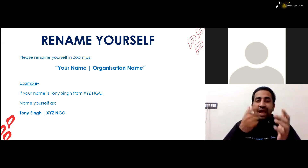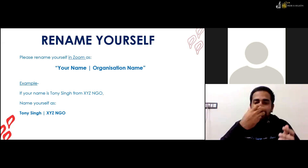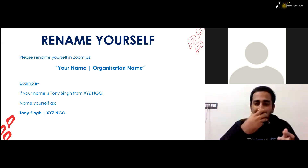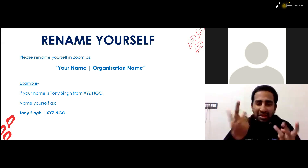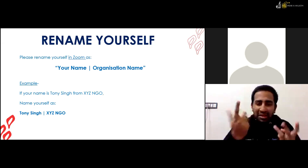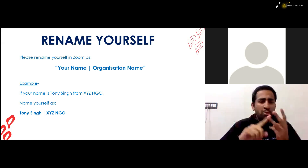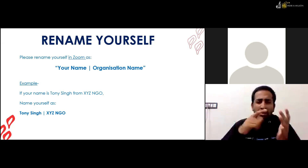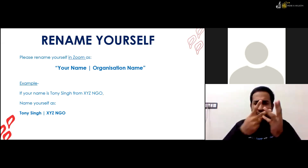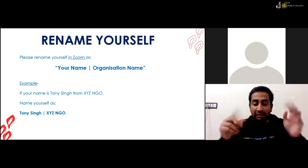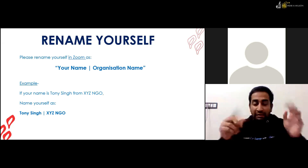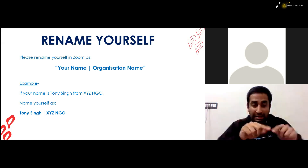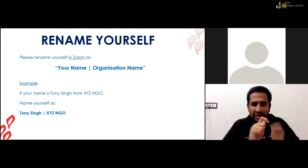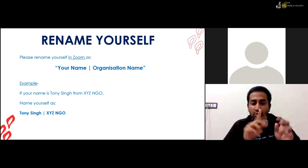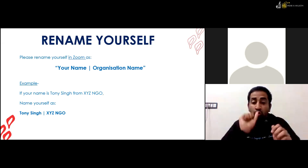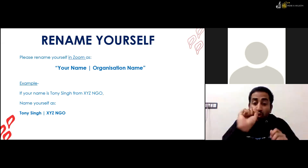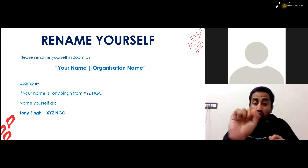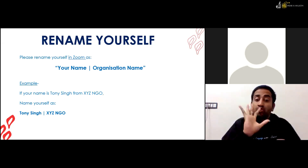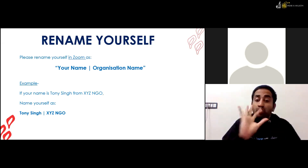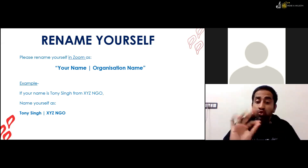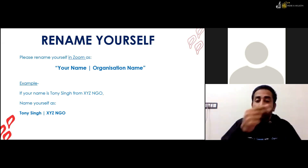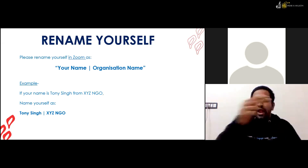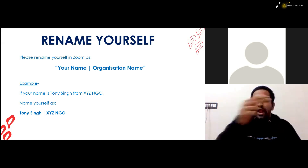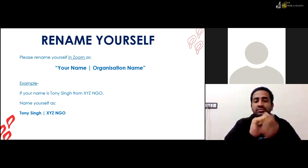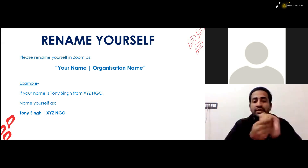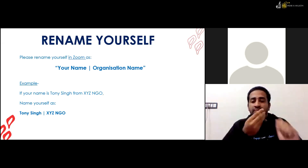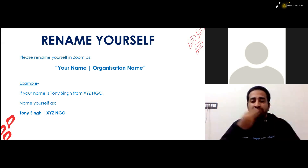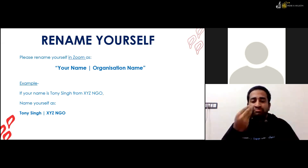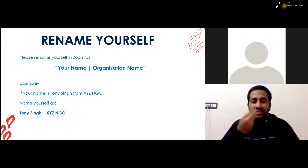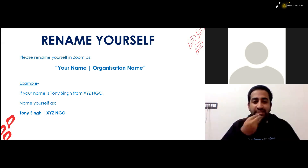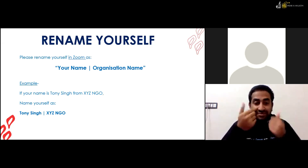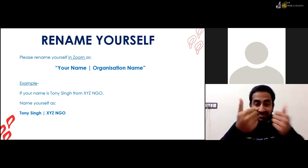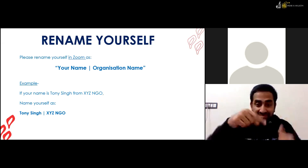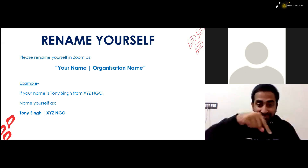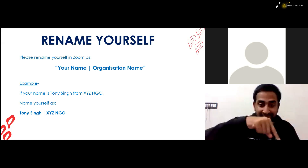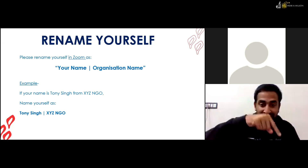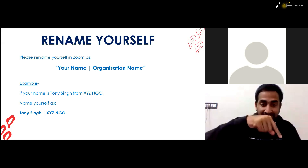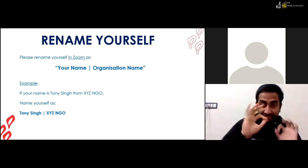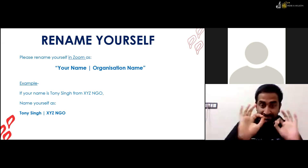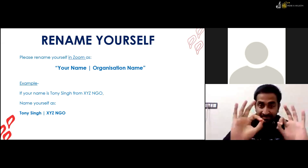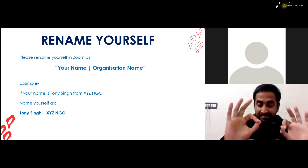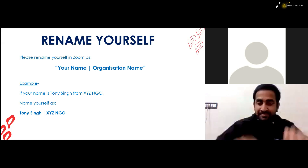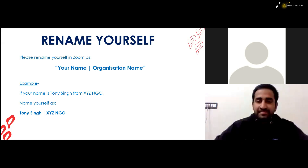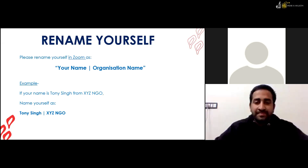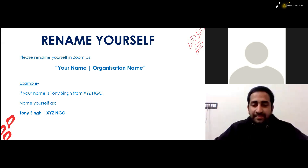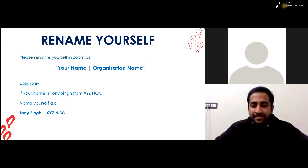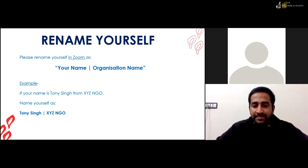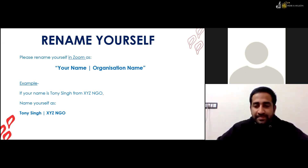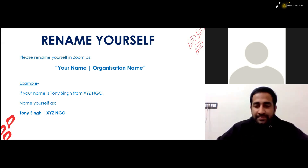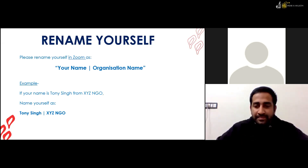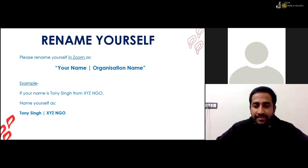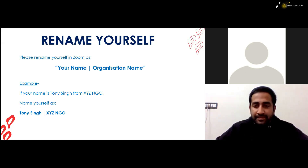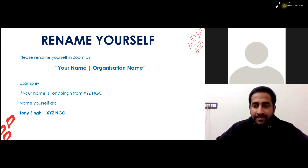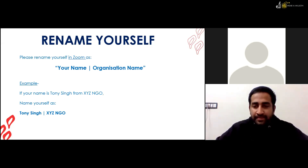yourself, whether you are connected through your mobile or laptop. If you can rename yourself, that would be